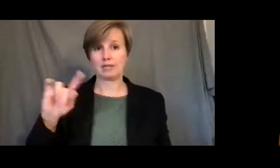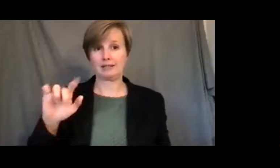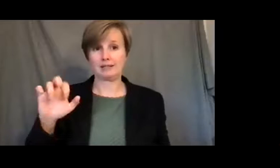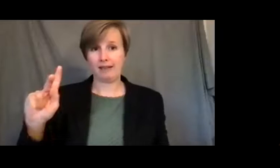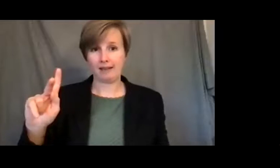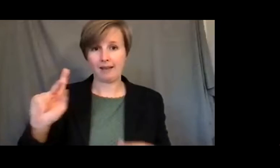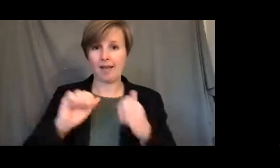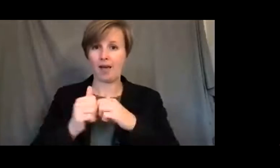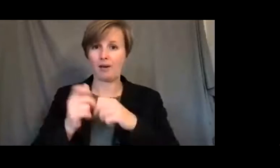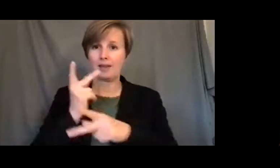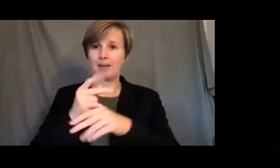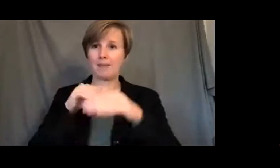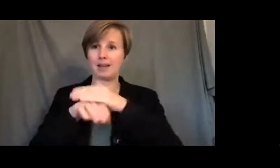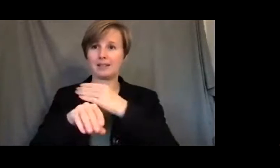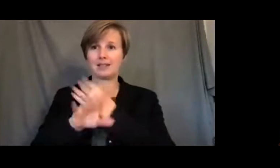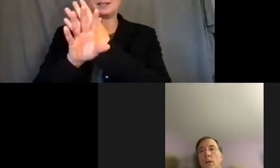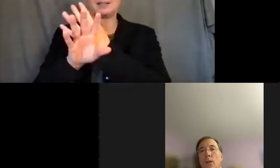maintaining virtual access.